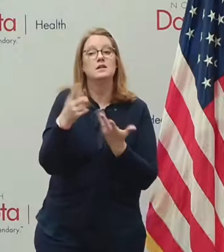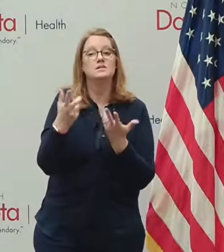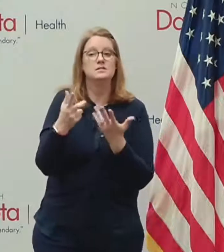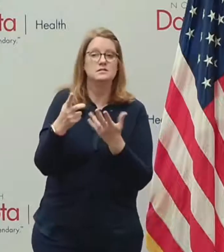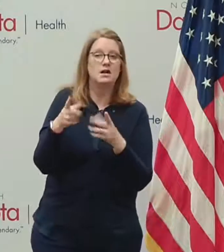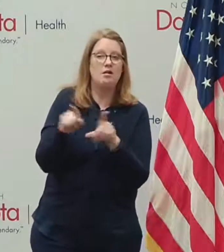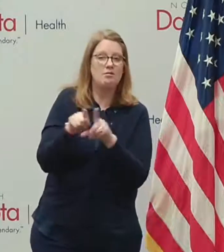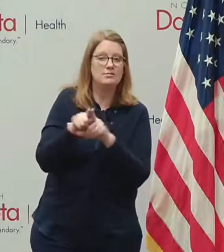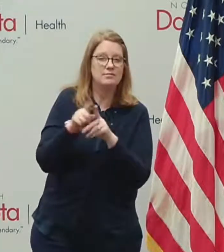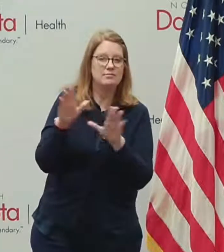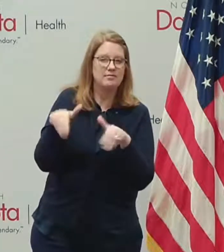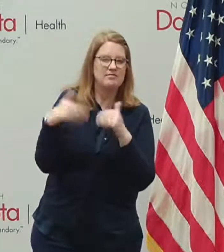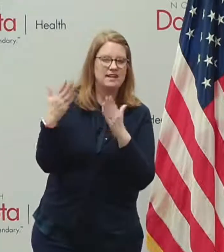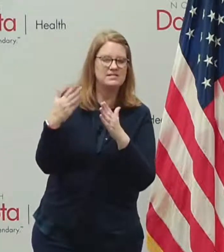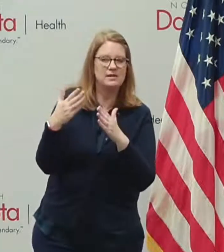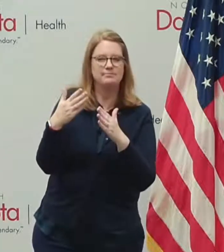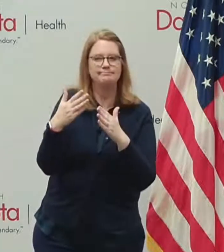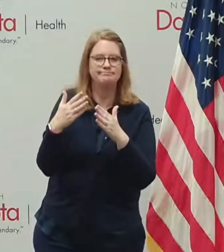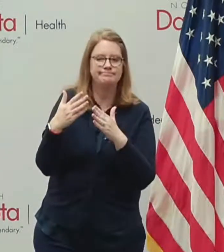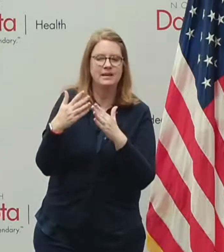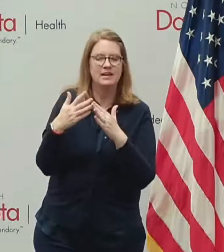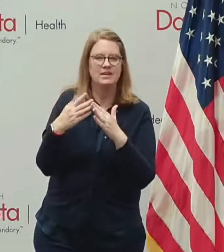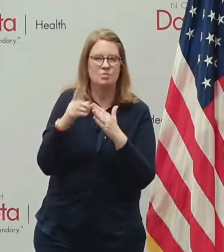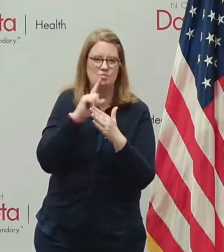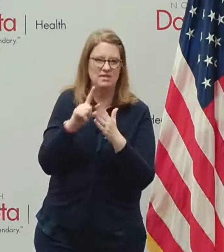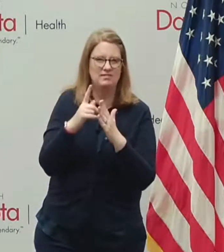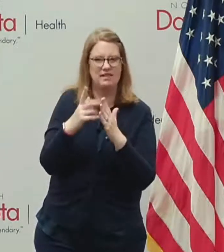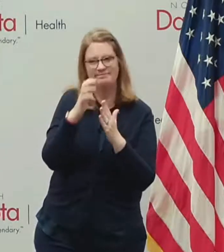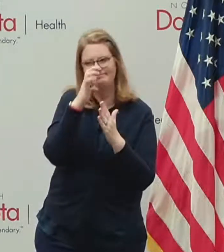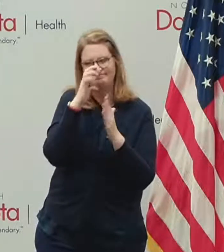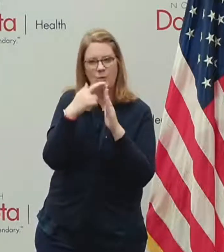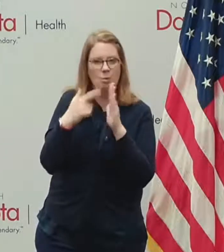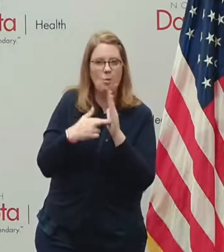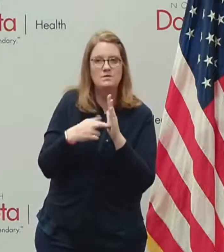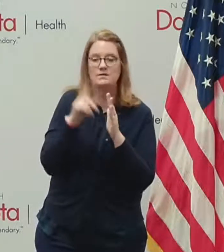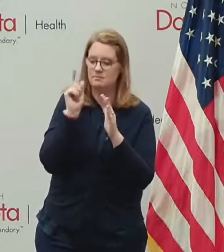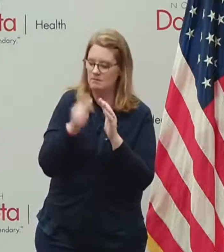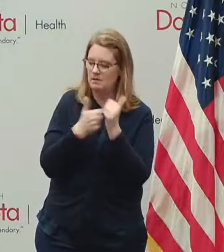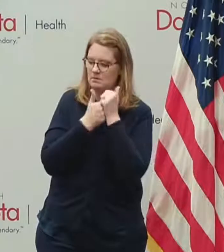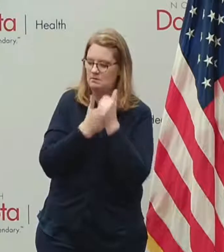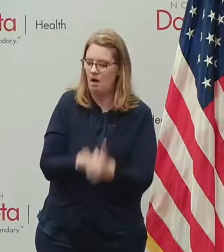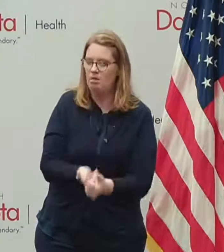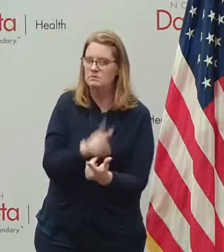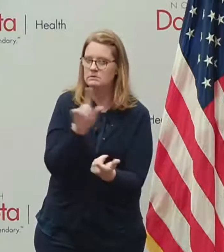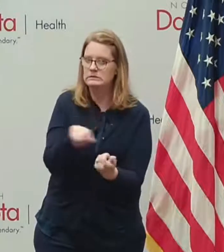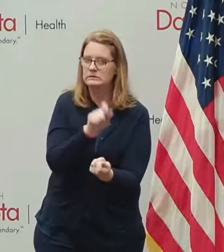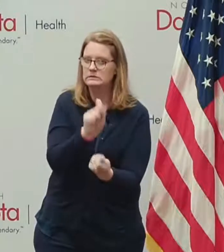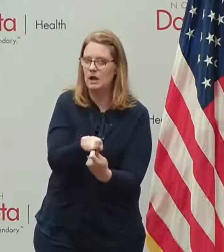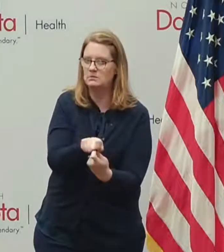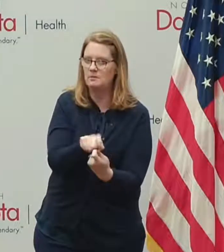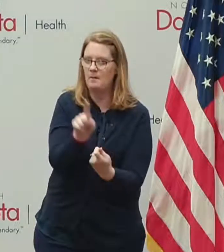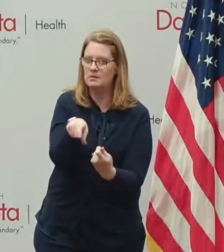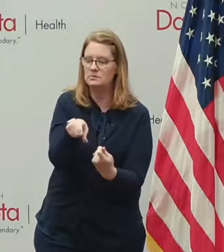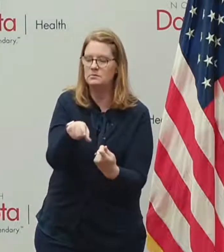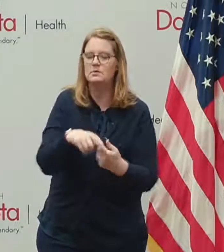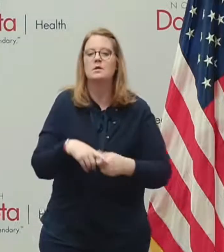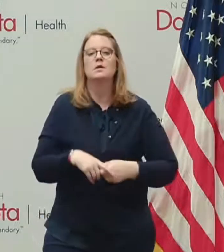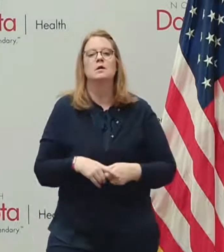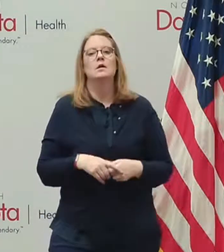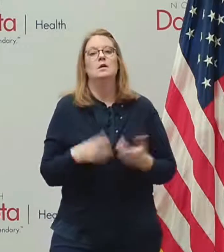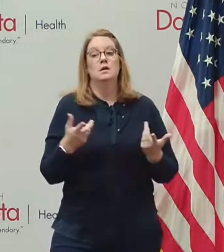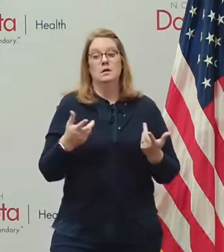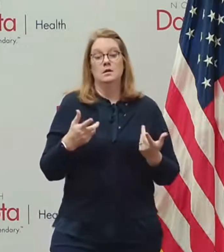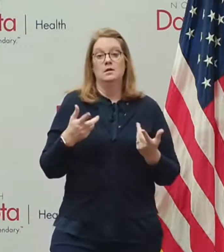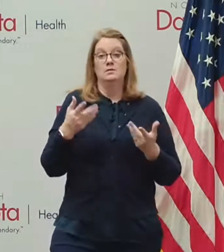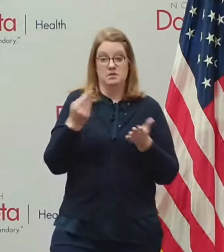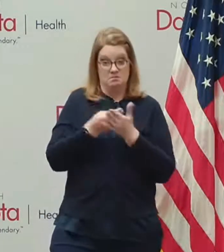guardrails, which we have followed closely throughout this. But we have had some turn back. We got that